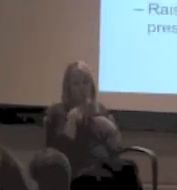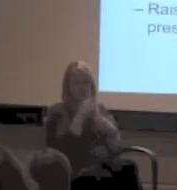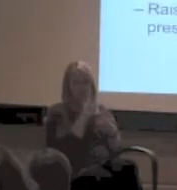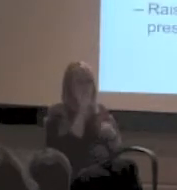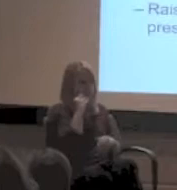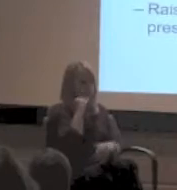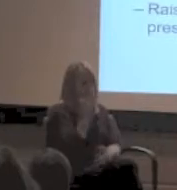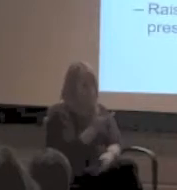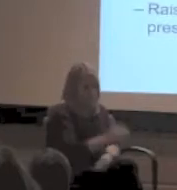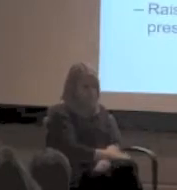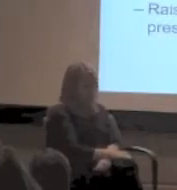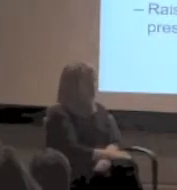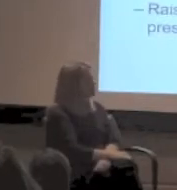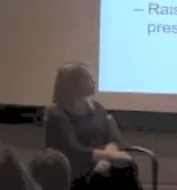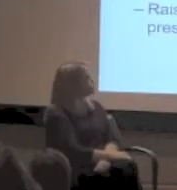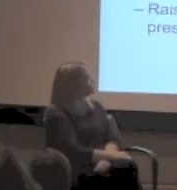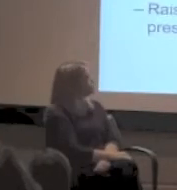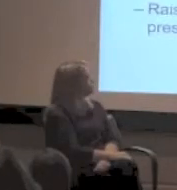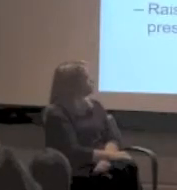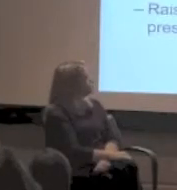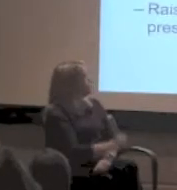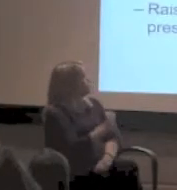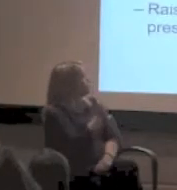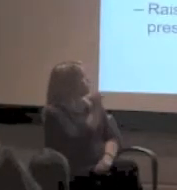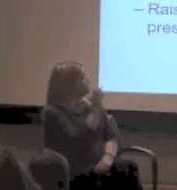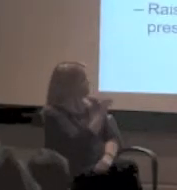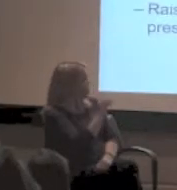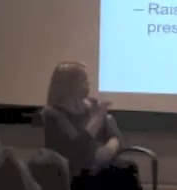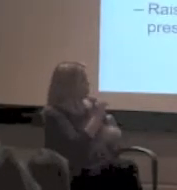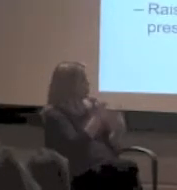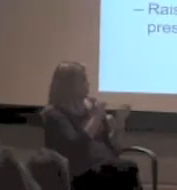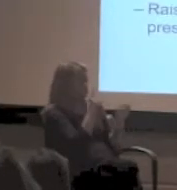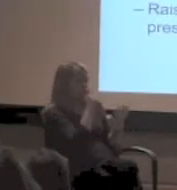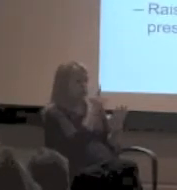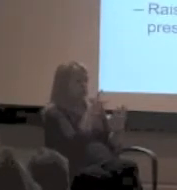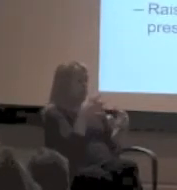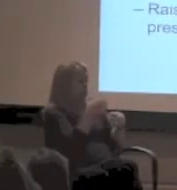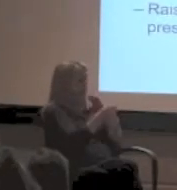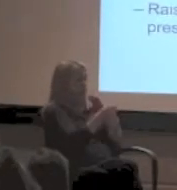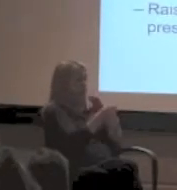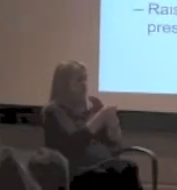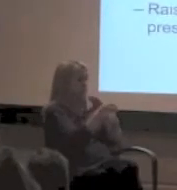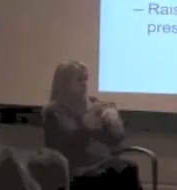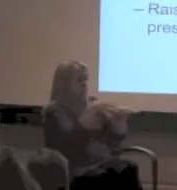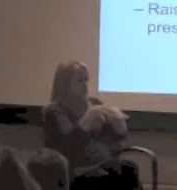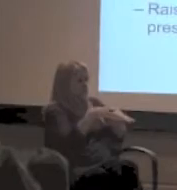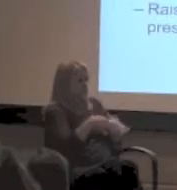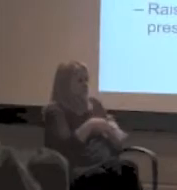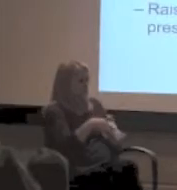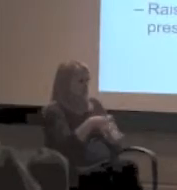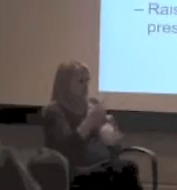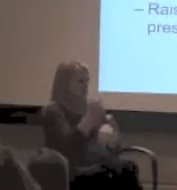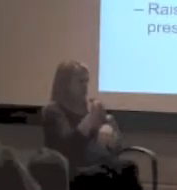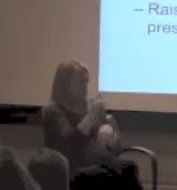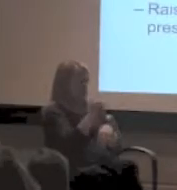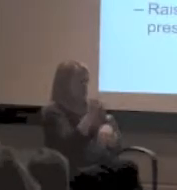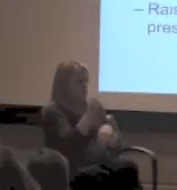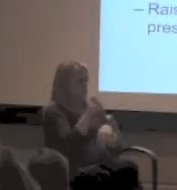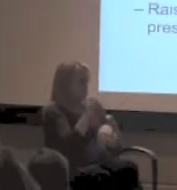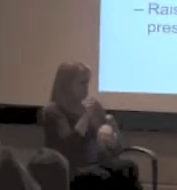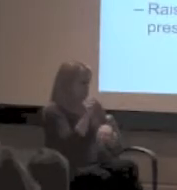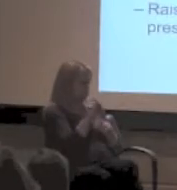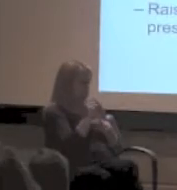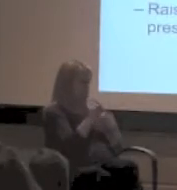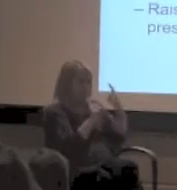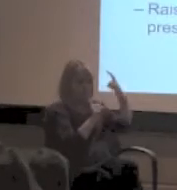touched by this. So just a real quick review of what hydrocephalus is. So the brain